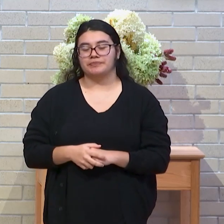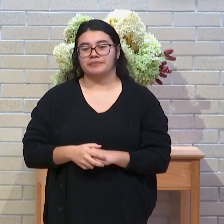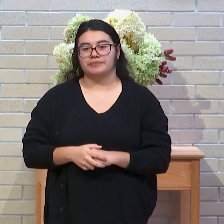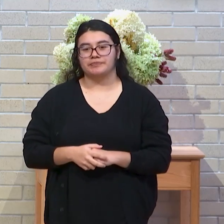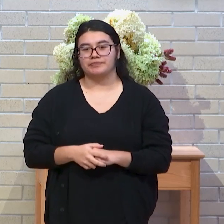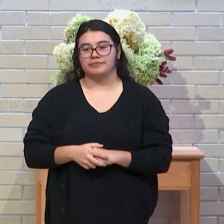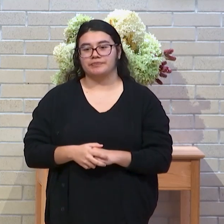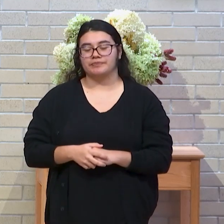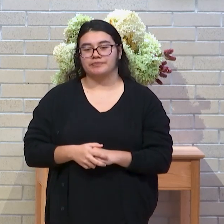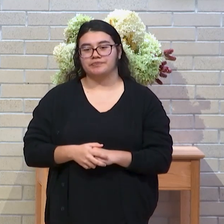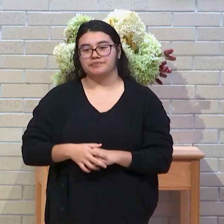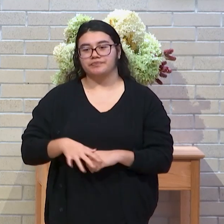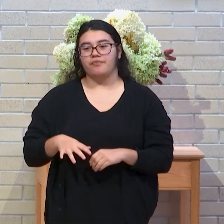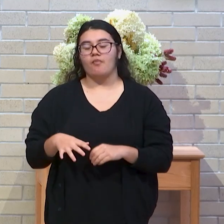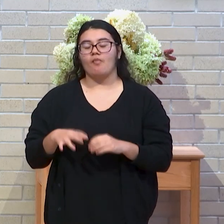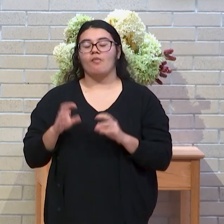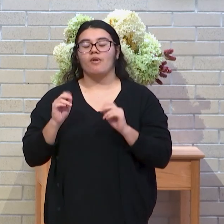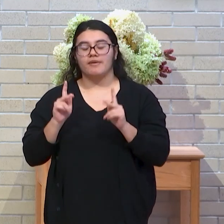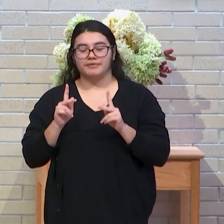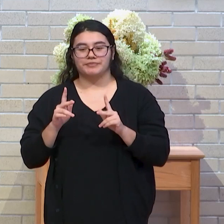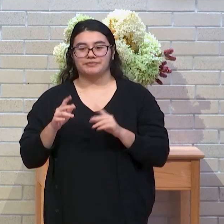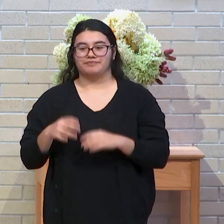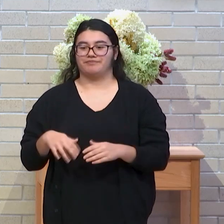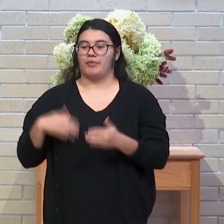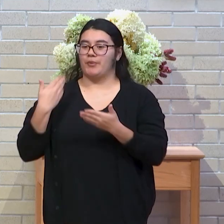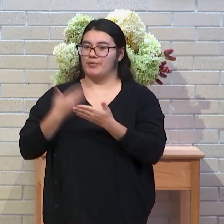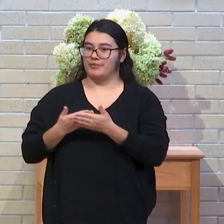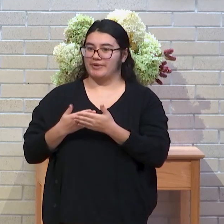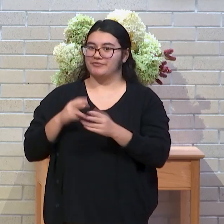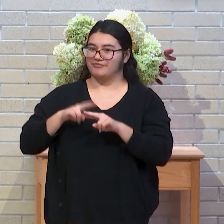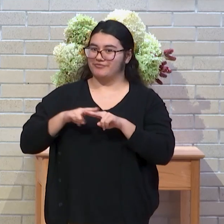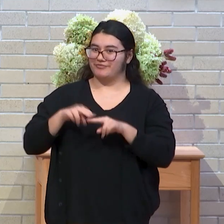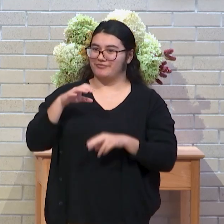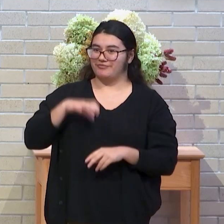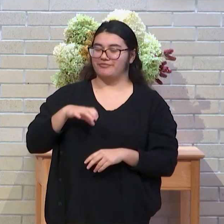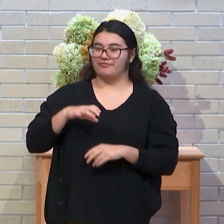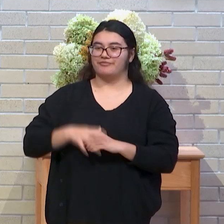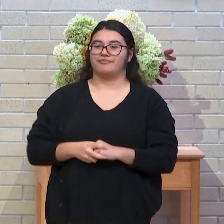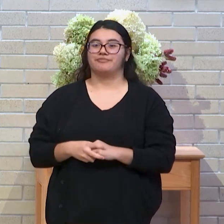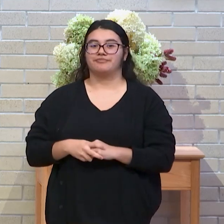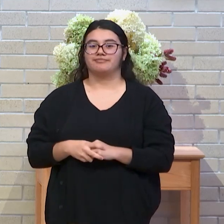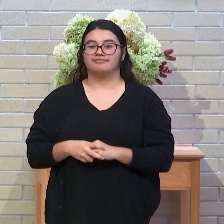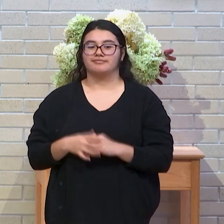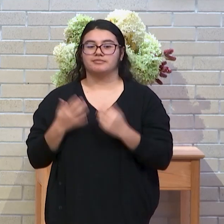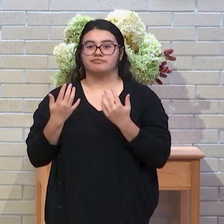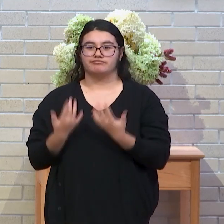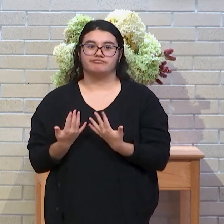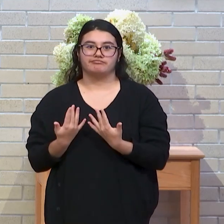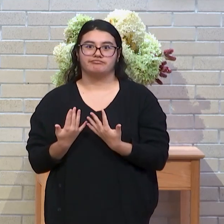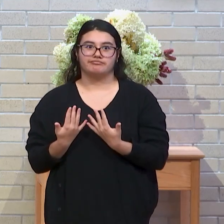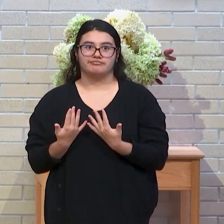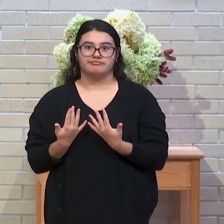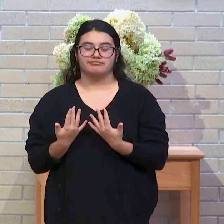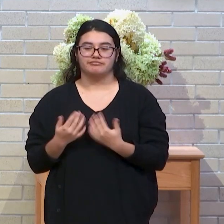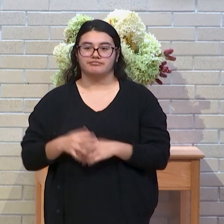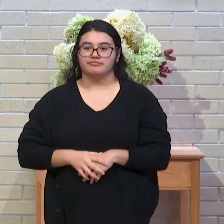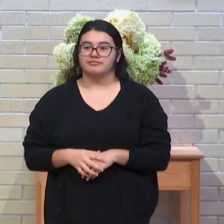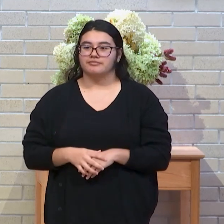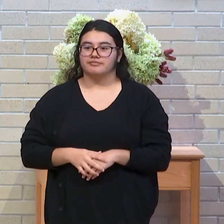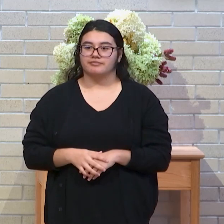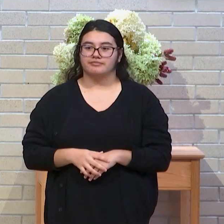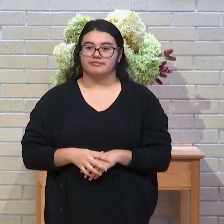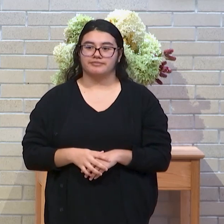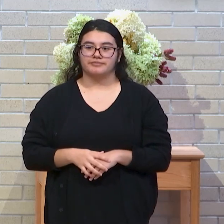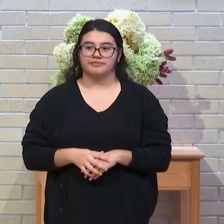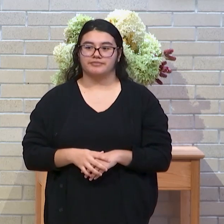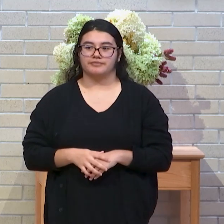everything sorted and made it to the platform, we began to engage with our favorite SST pastime, waiting. In every orientation session